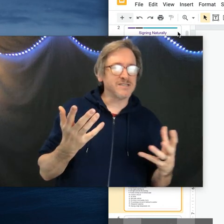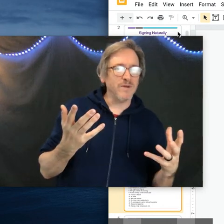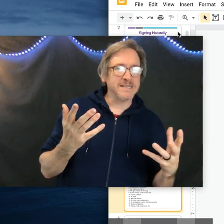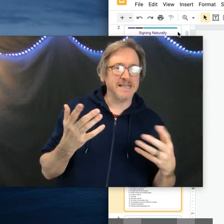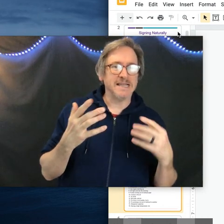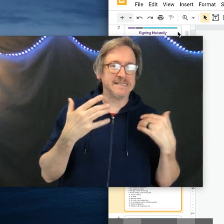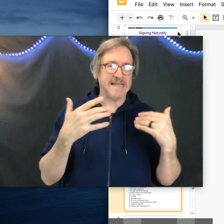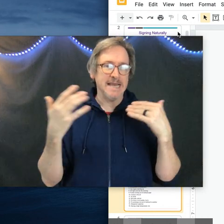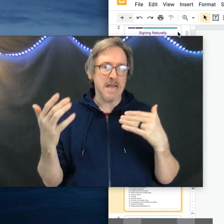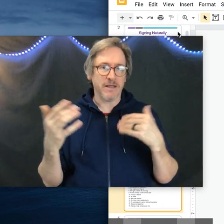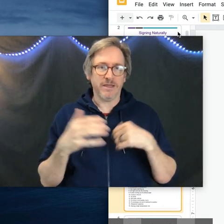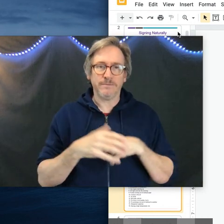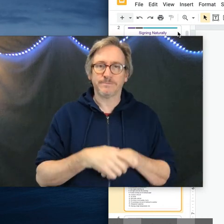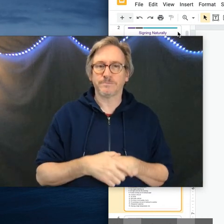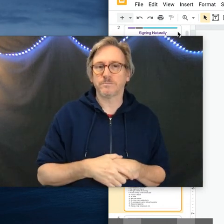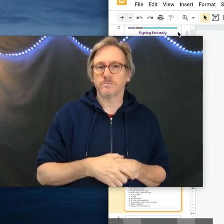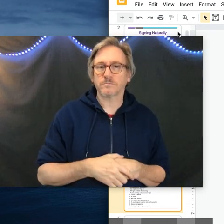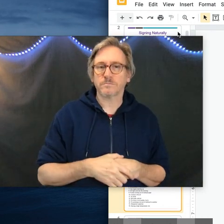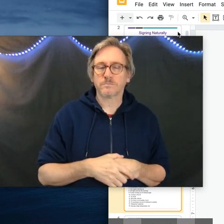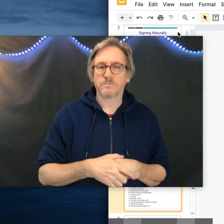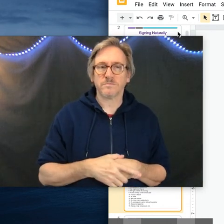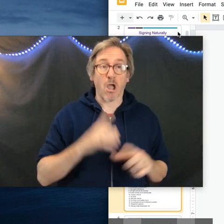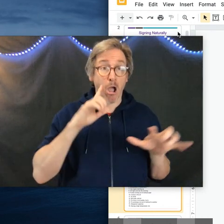There's lots of ways to say nothing.